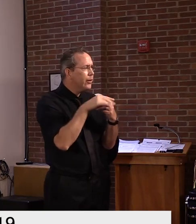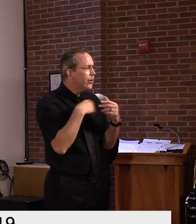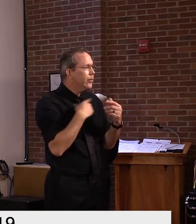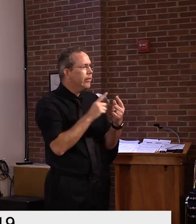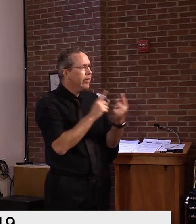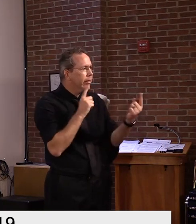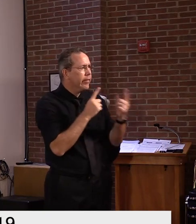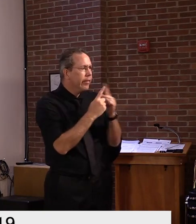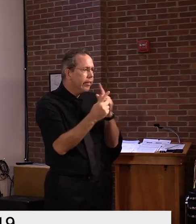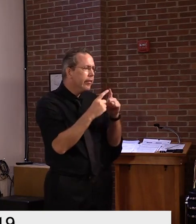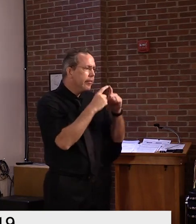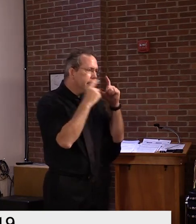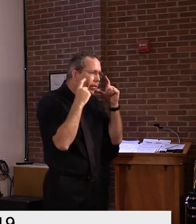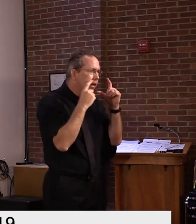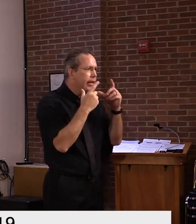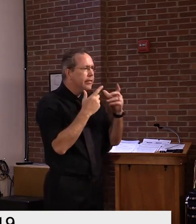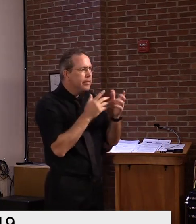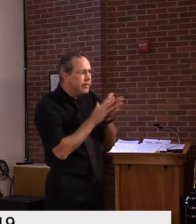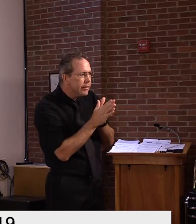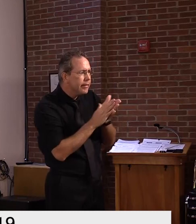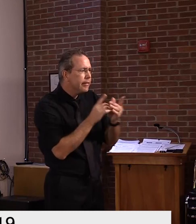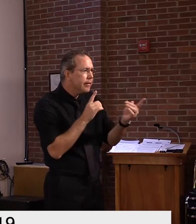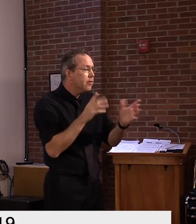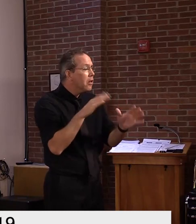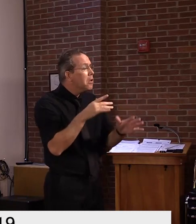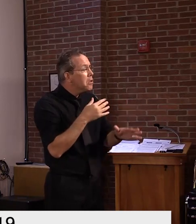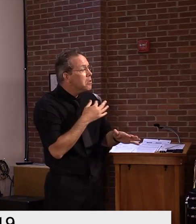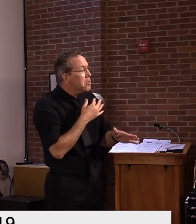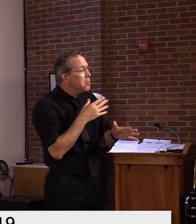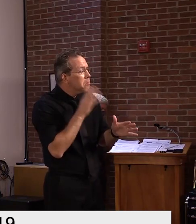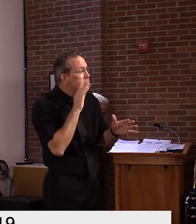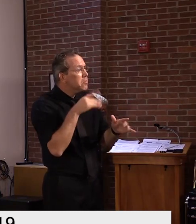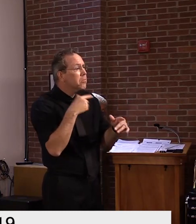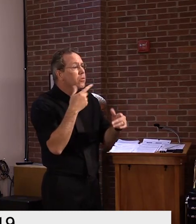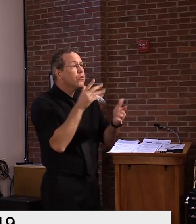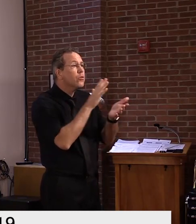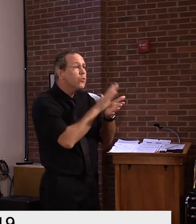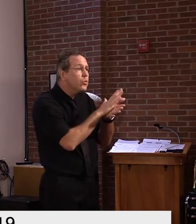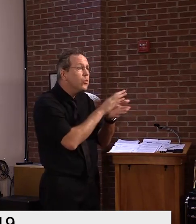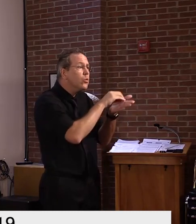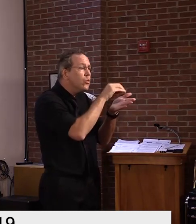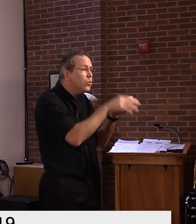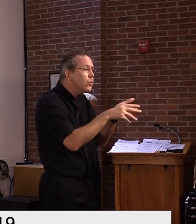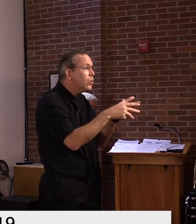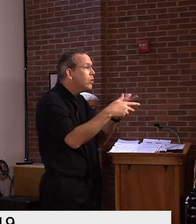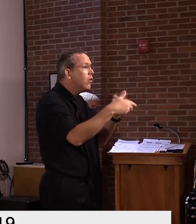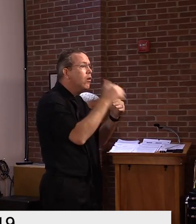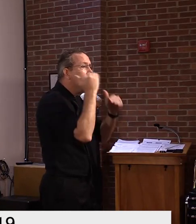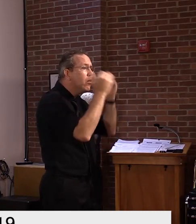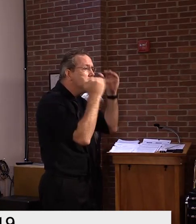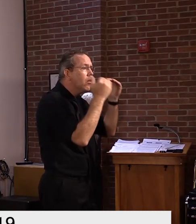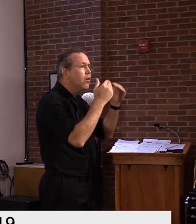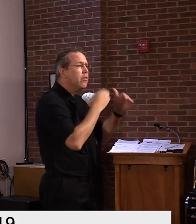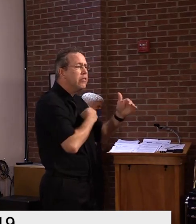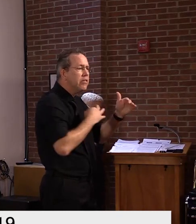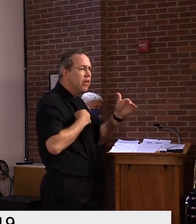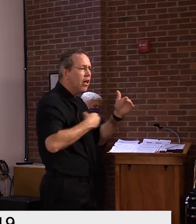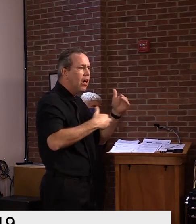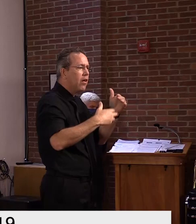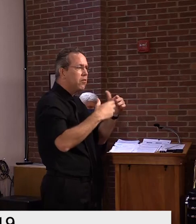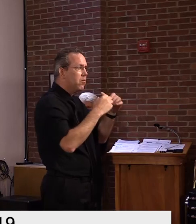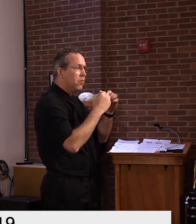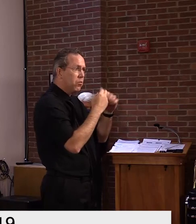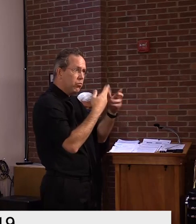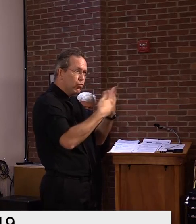our school students and college students are also being asked to abide by. It'll be interesting to see the impact